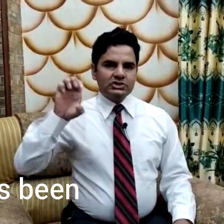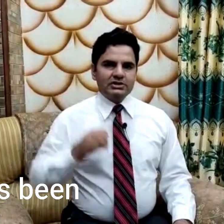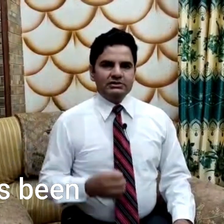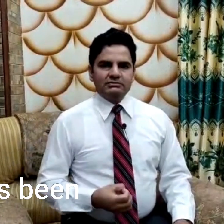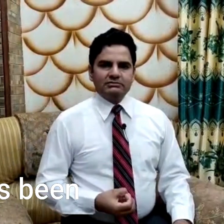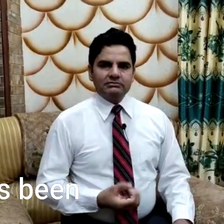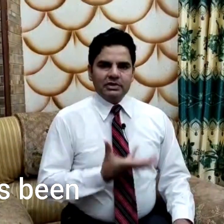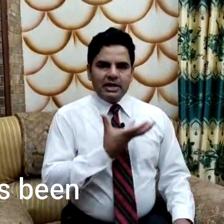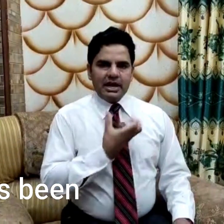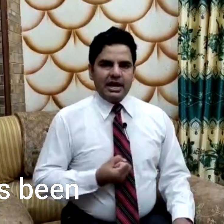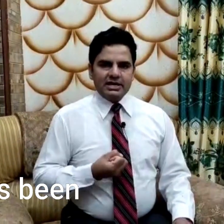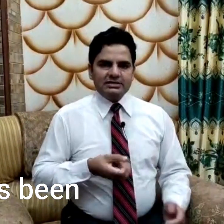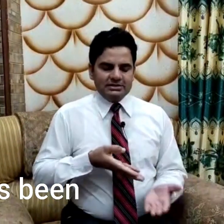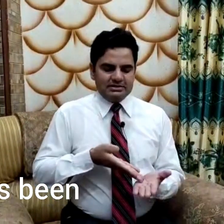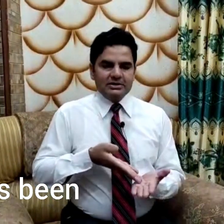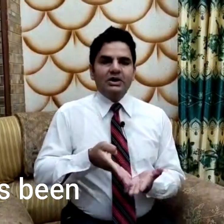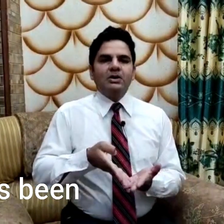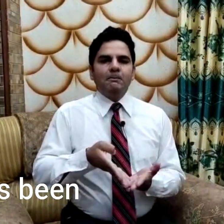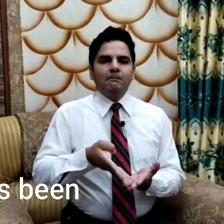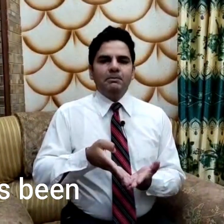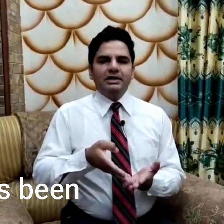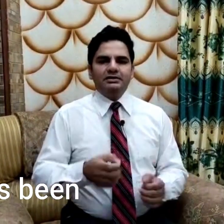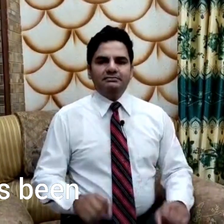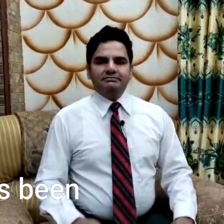she has been,